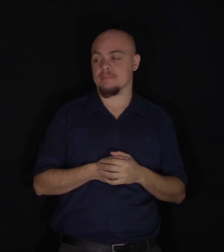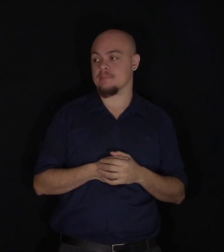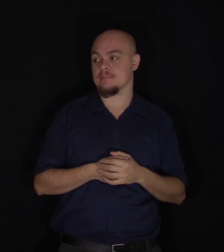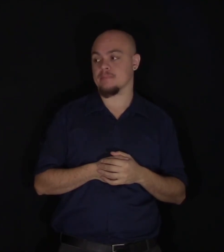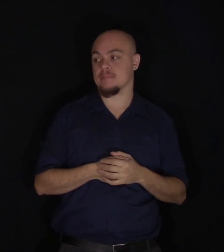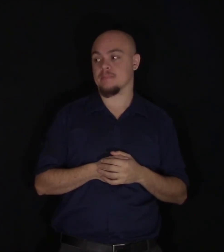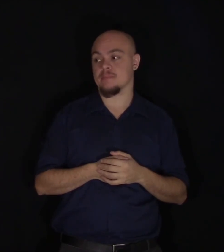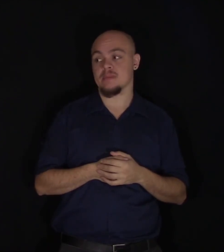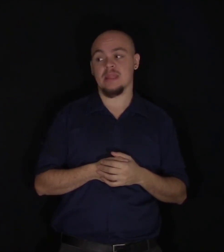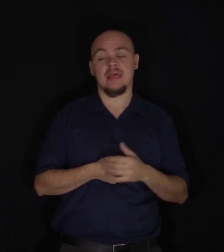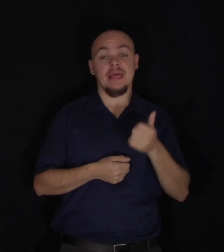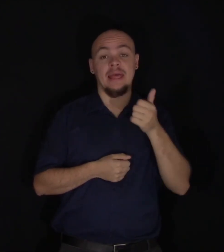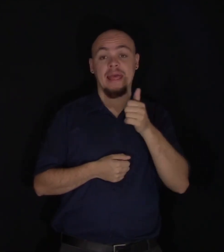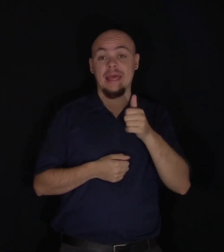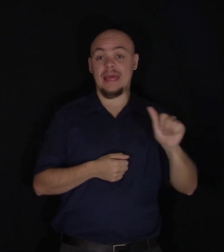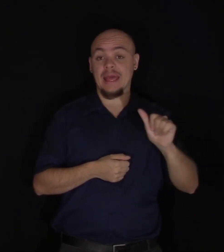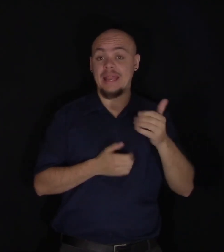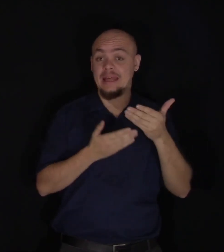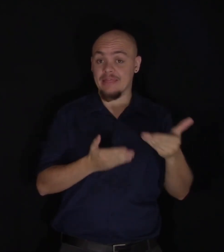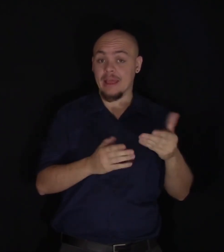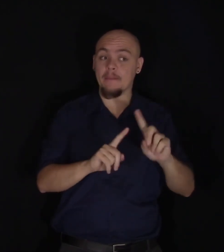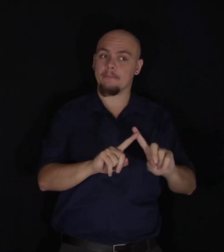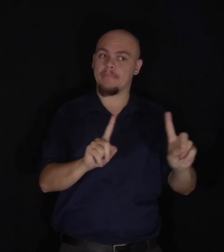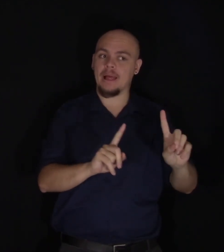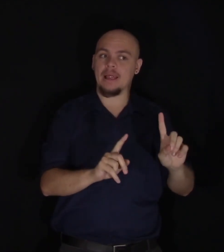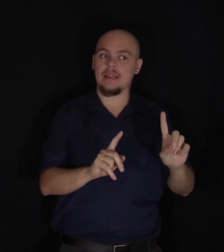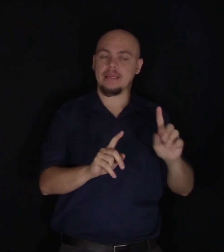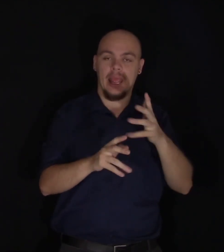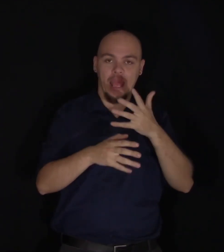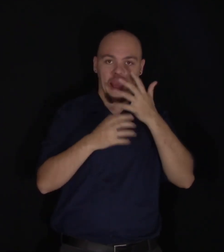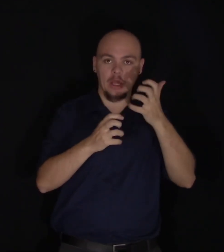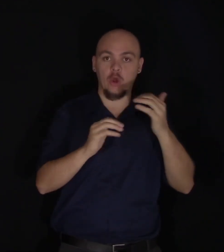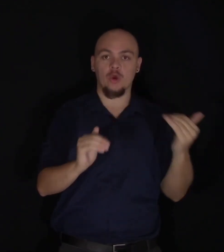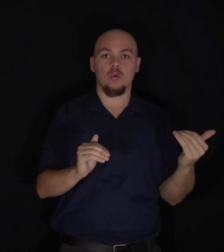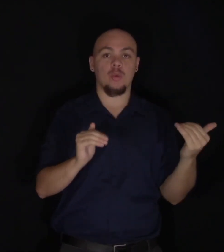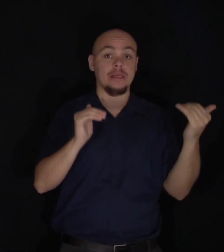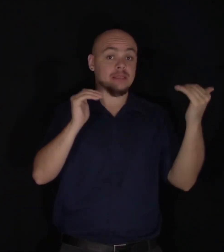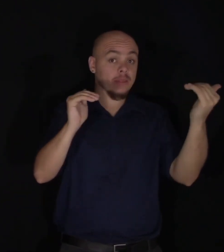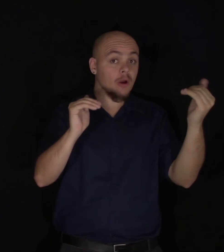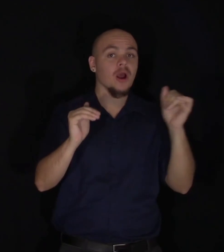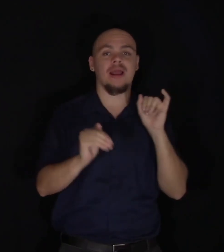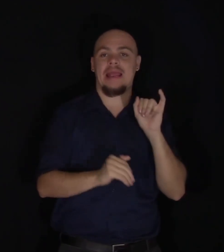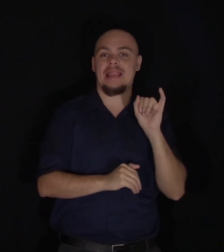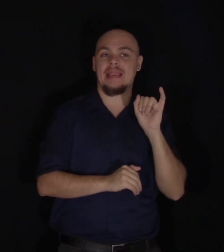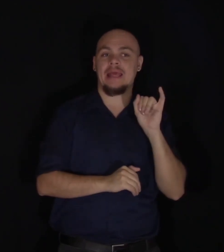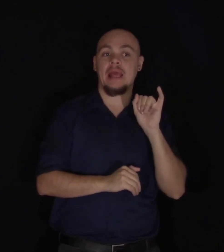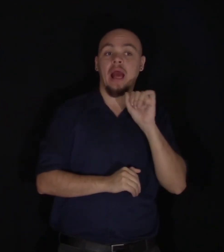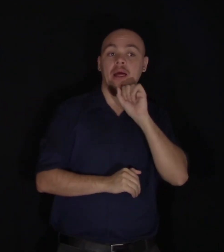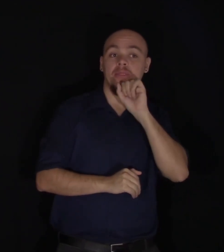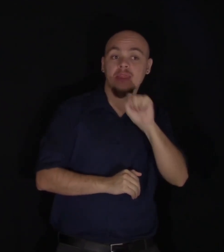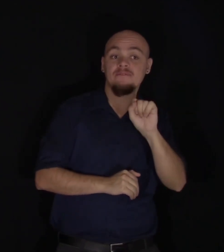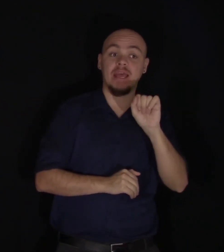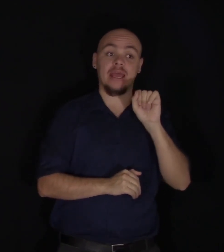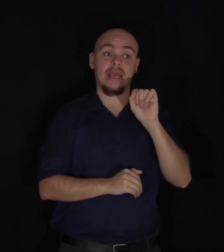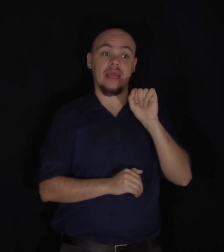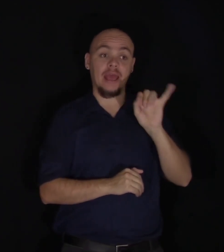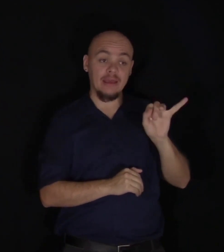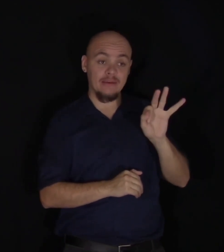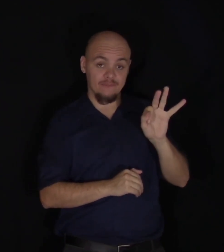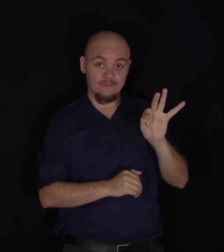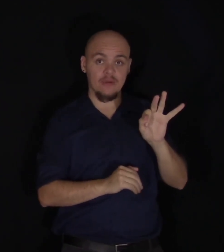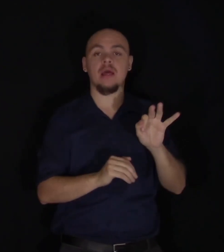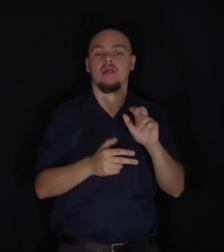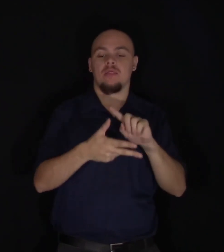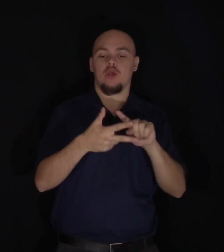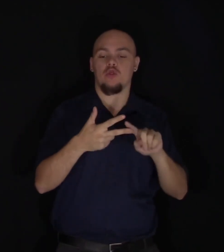Anything but anger, raising the bar, and I would love it if statements. These 3 steps can make you